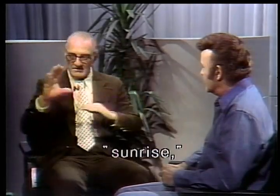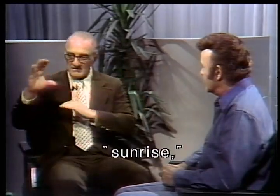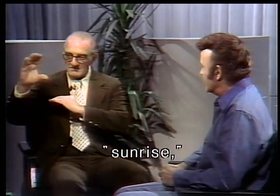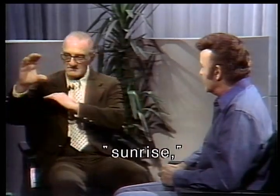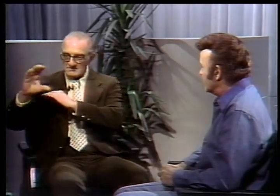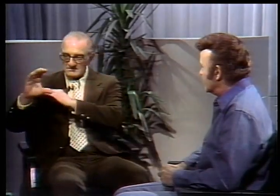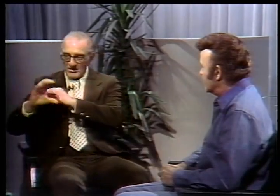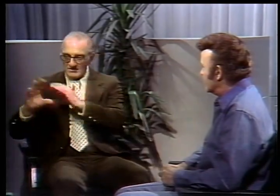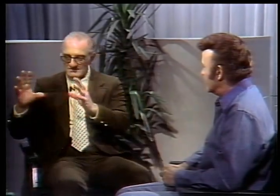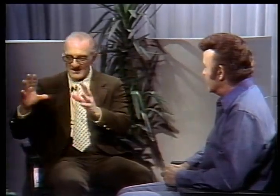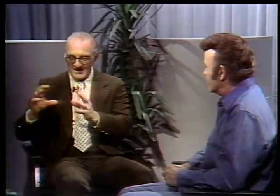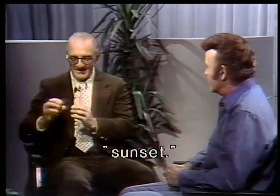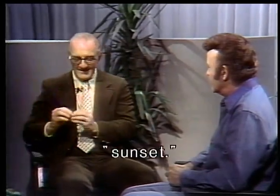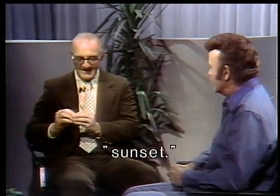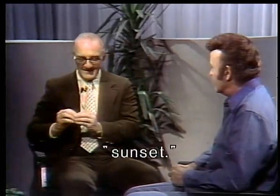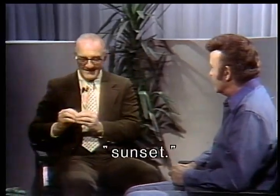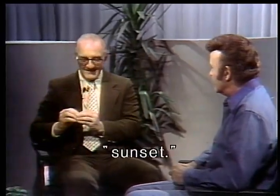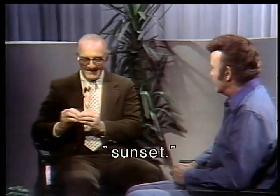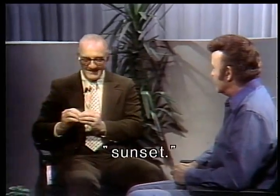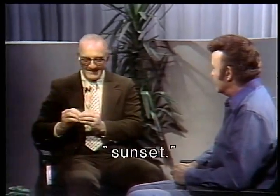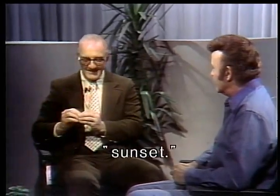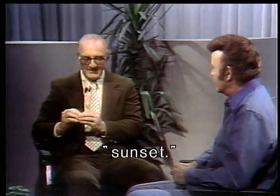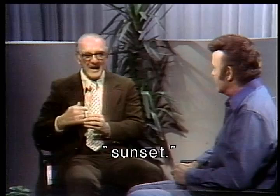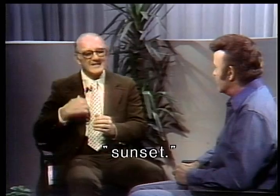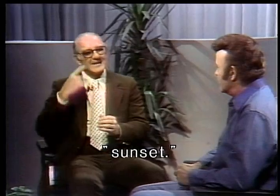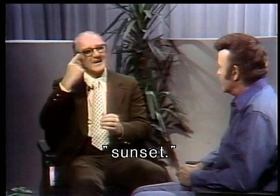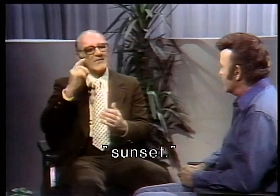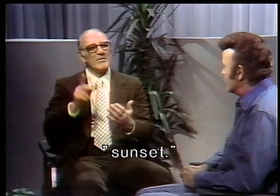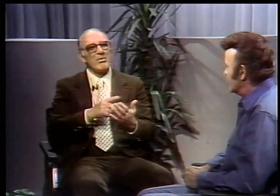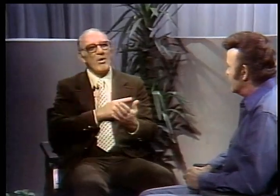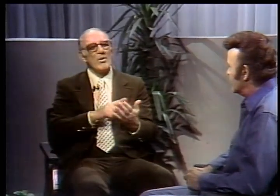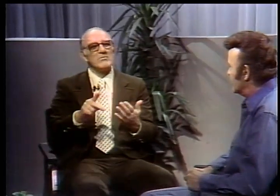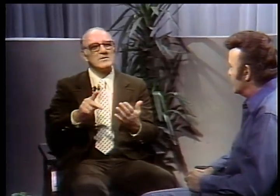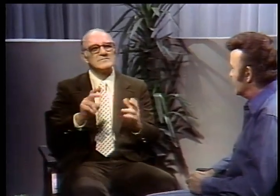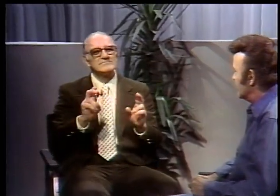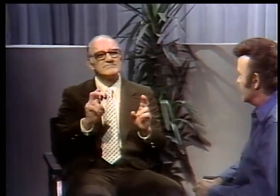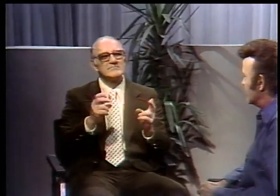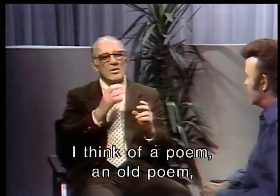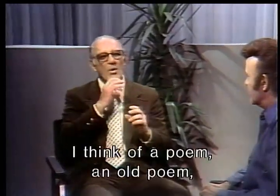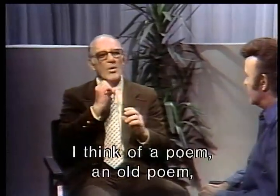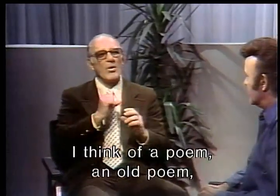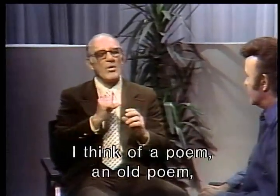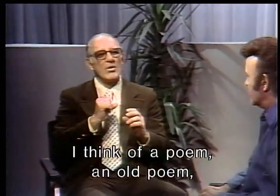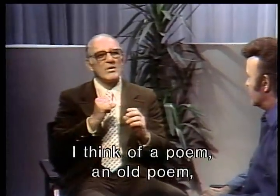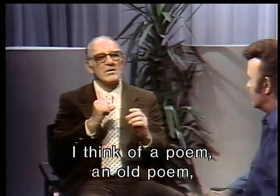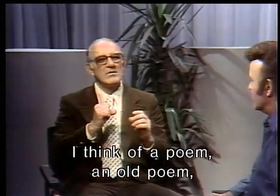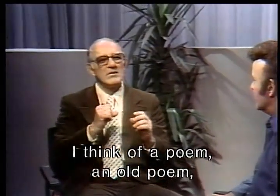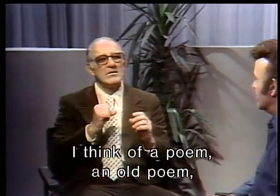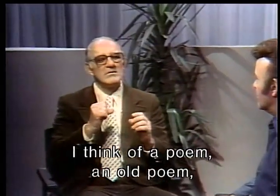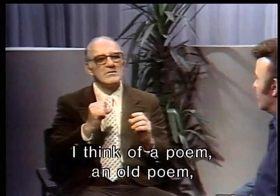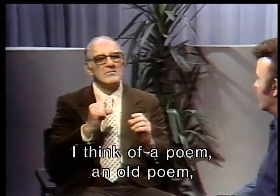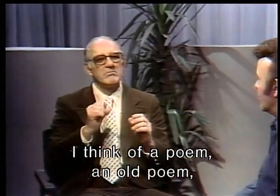and sunset. I think of a poem, an old